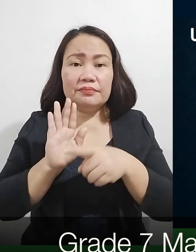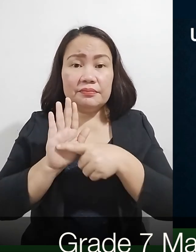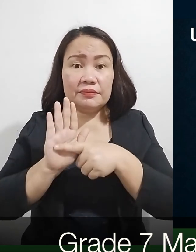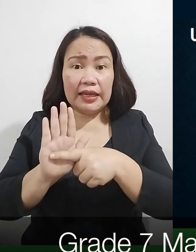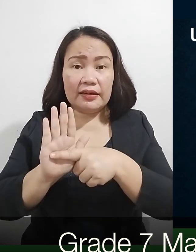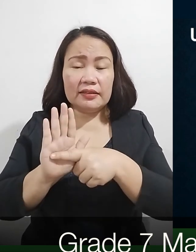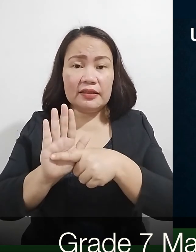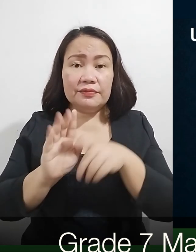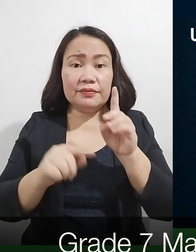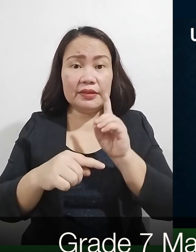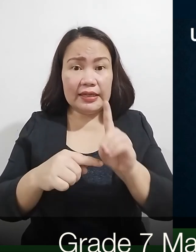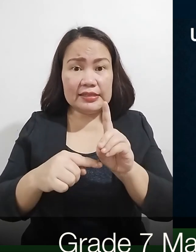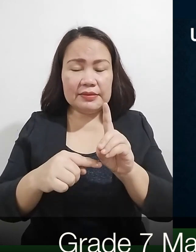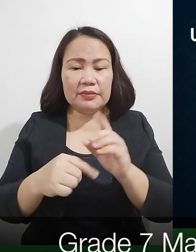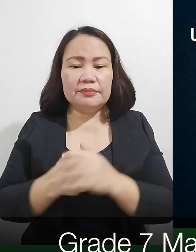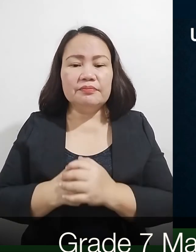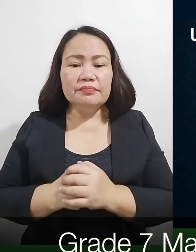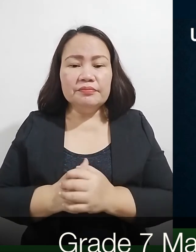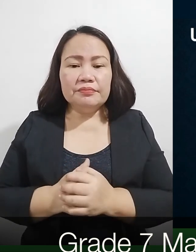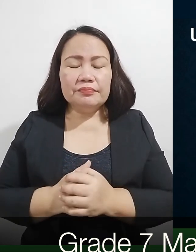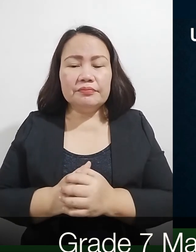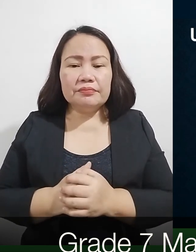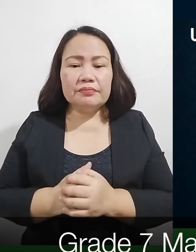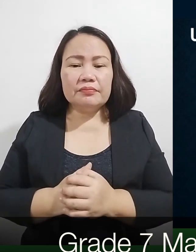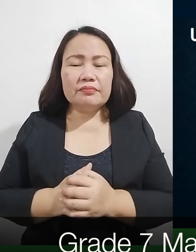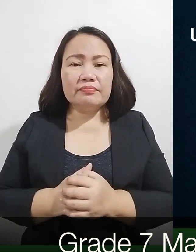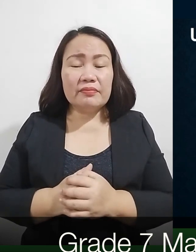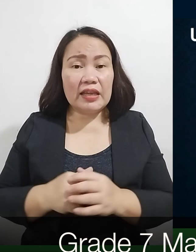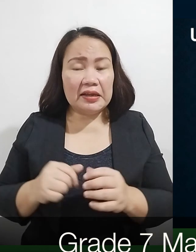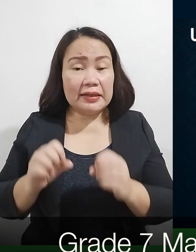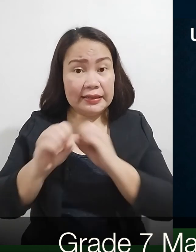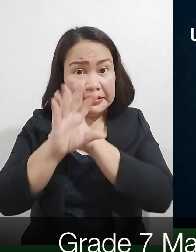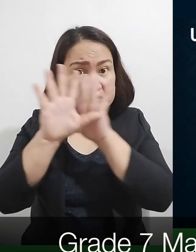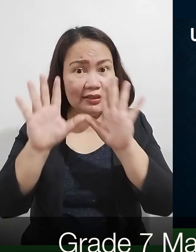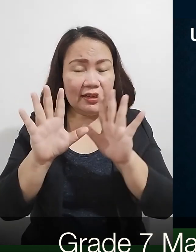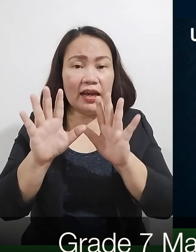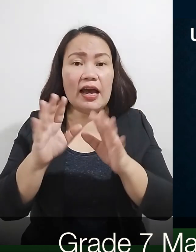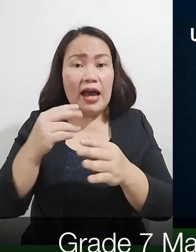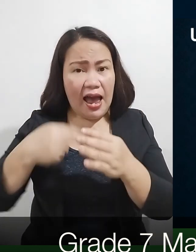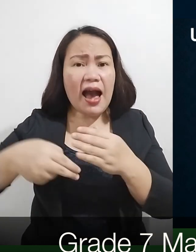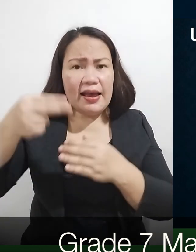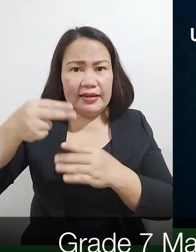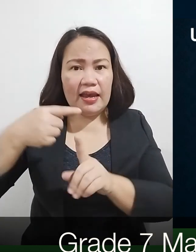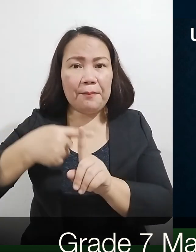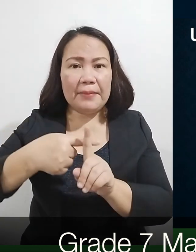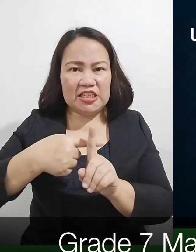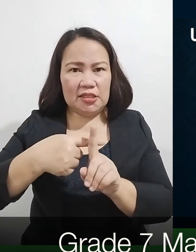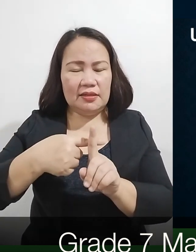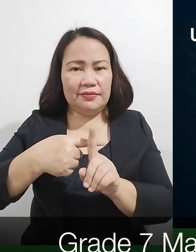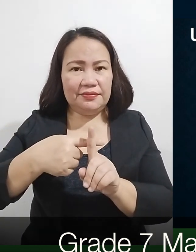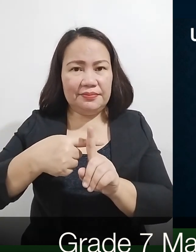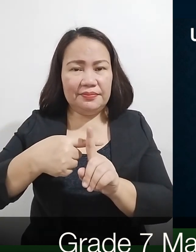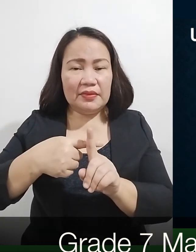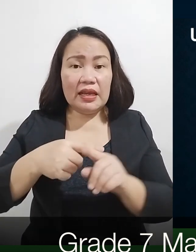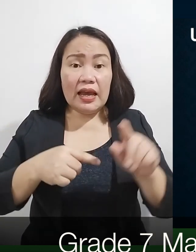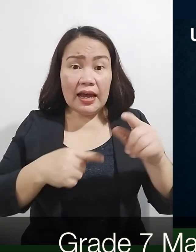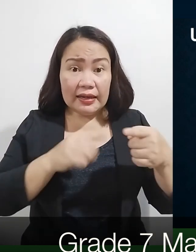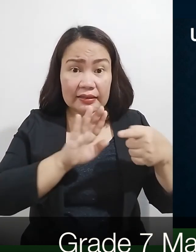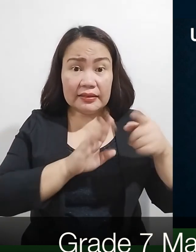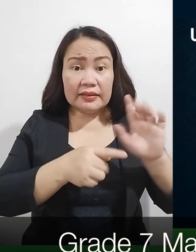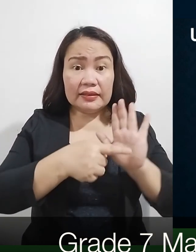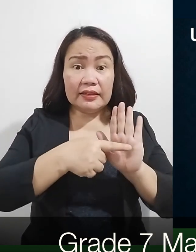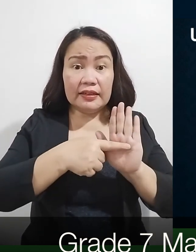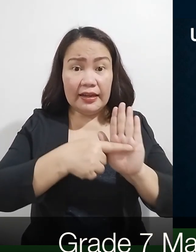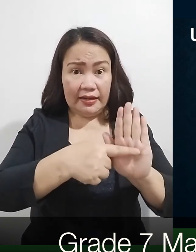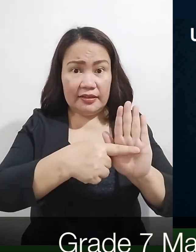number or a negative, there is a negative sign, automatic, mas mataas na kagad yung